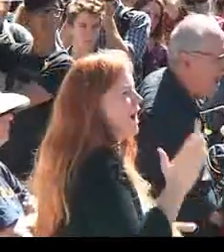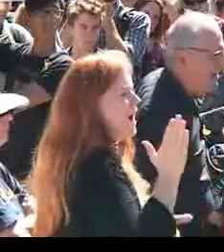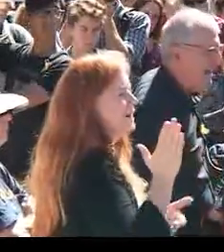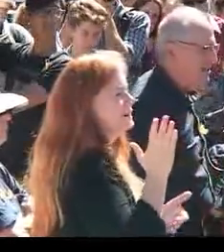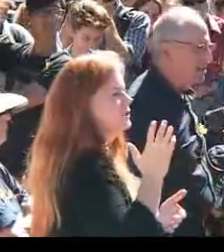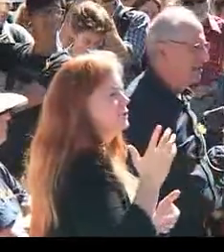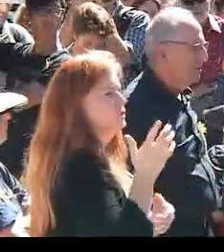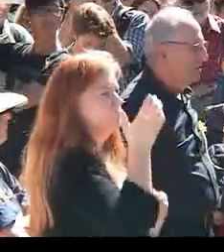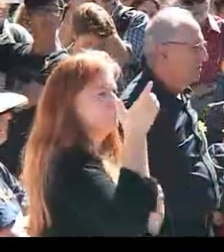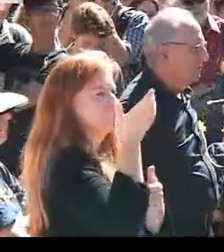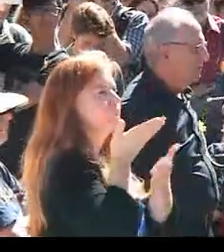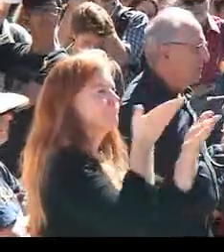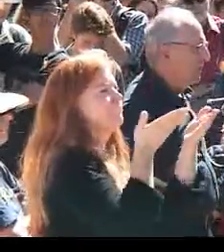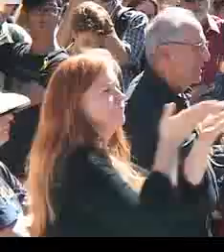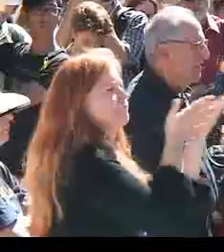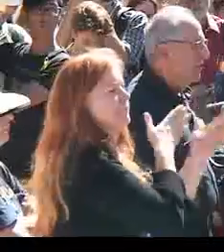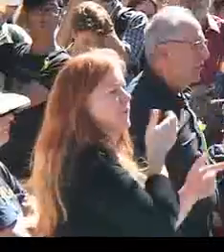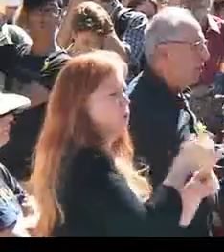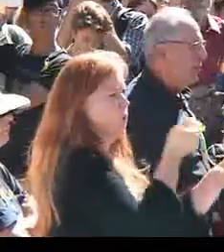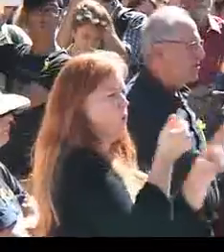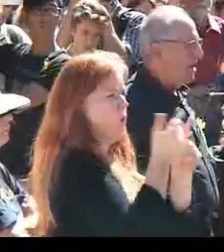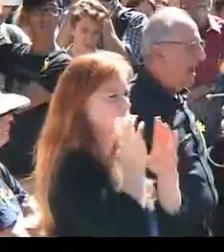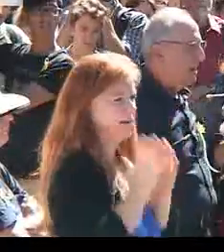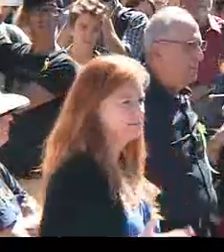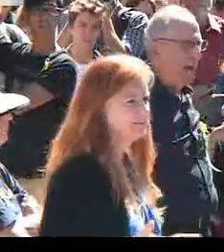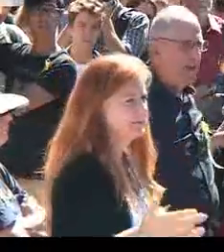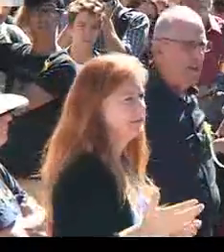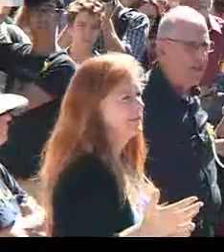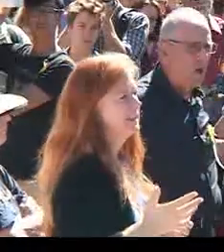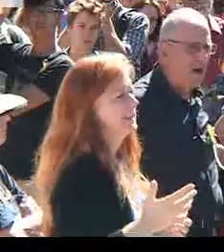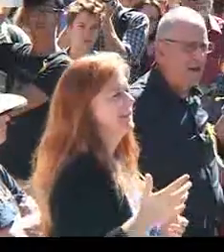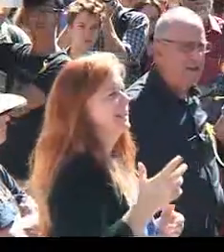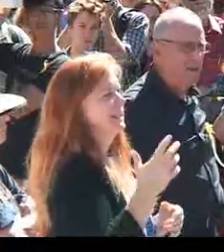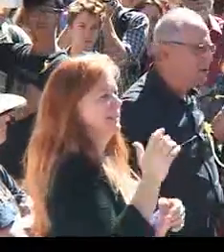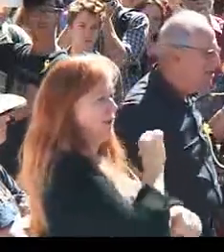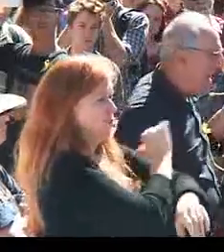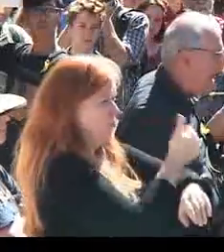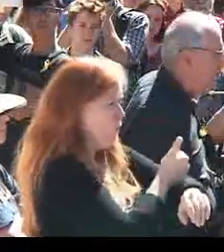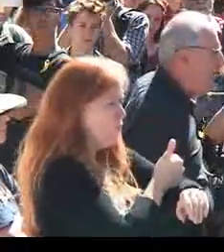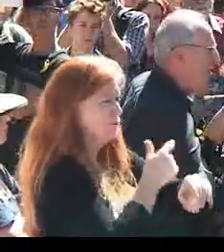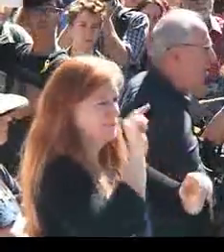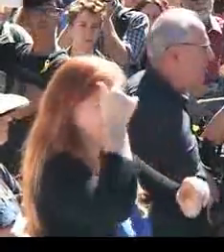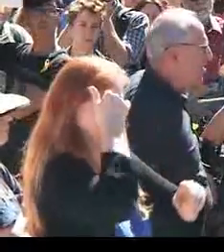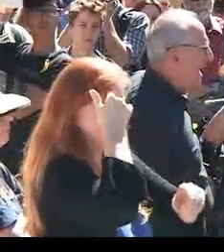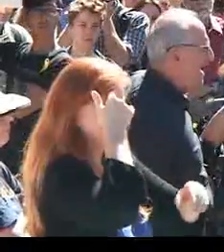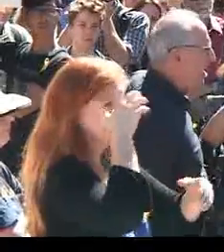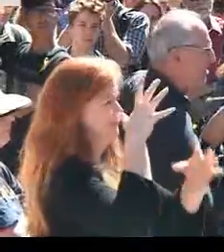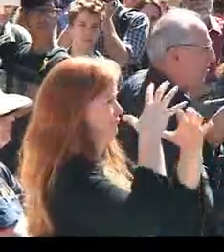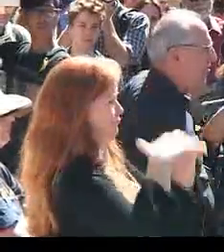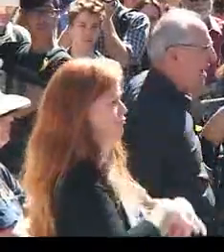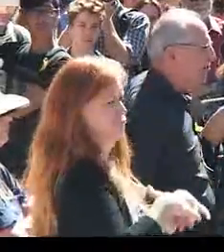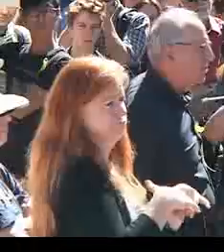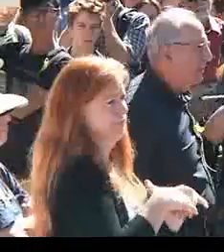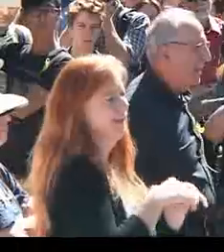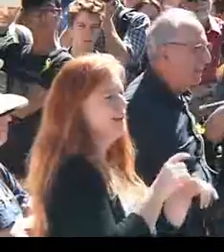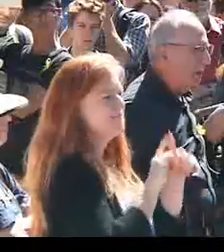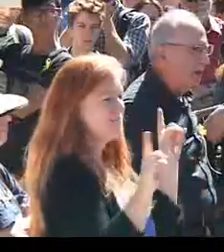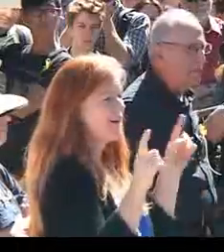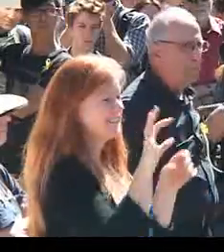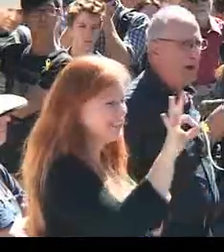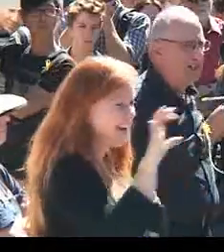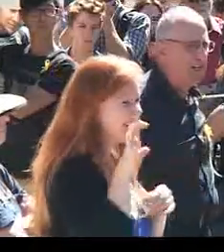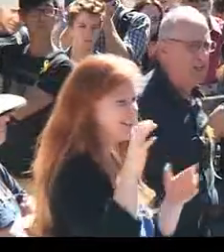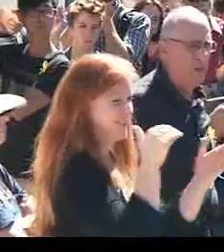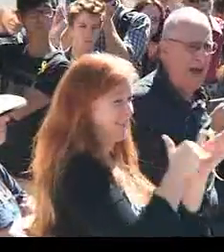own candidates. Even though it was hacked by the authorities and was down, over 900,000